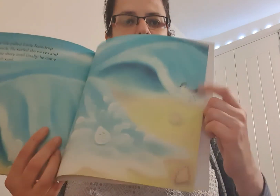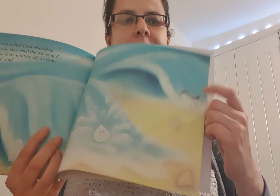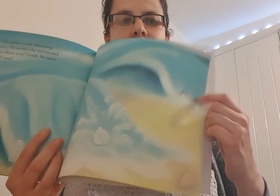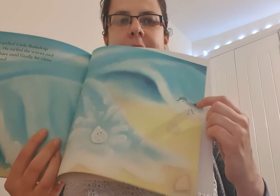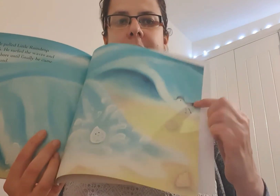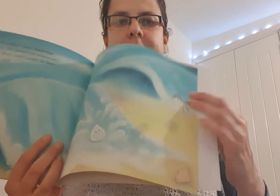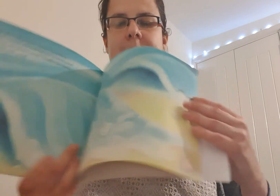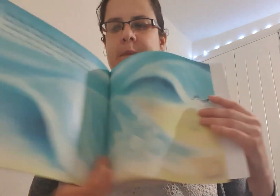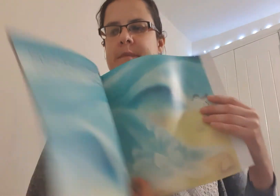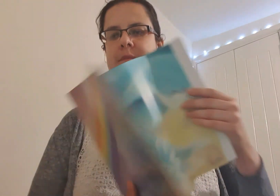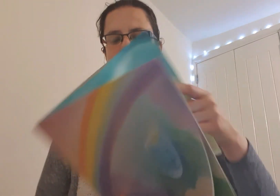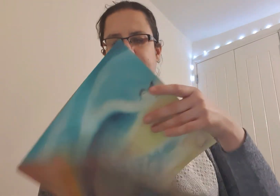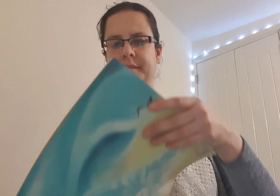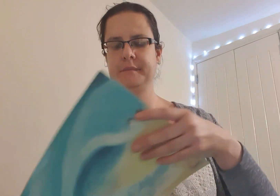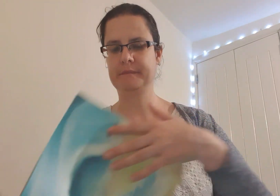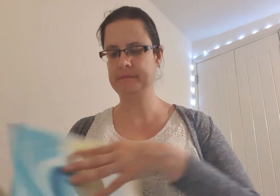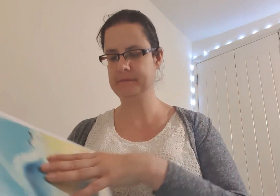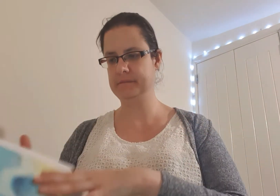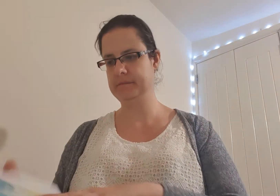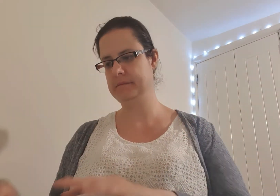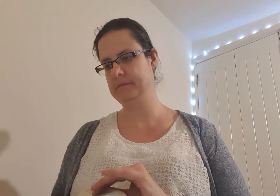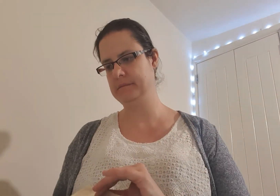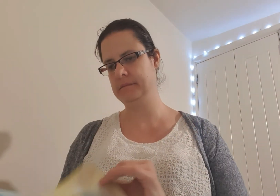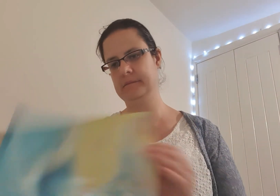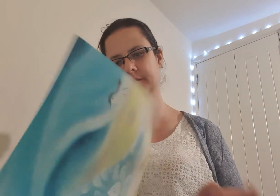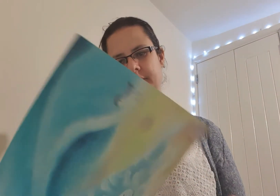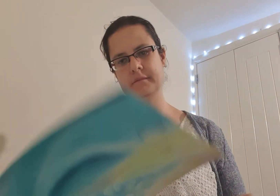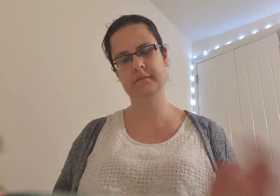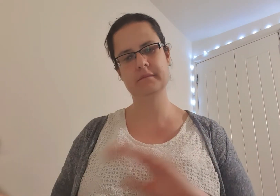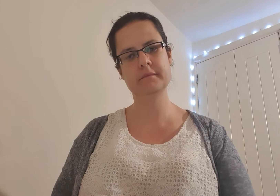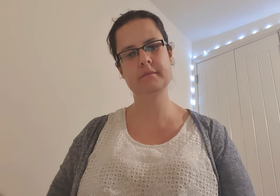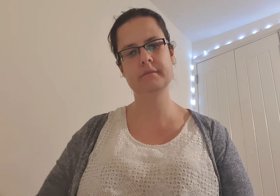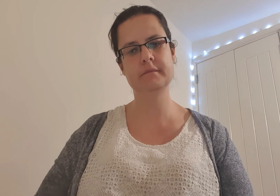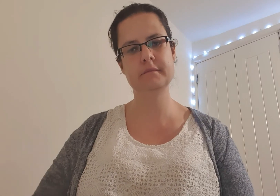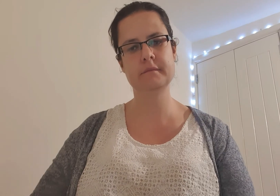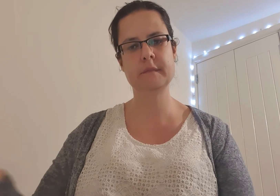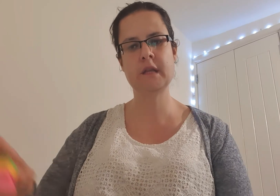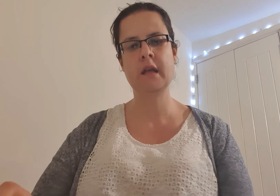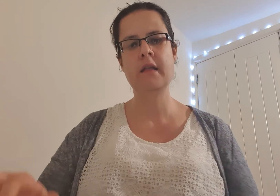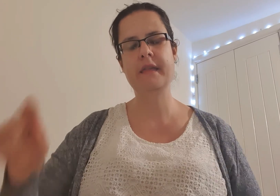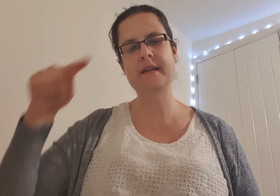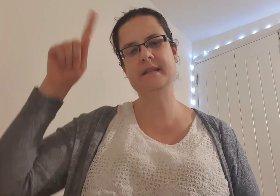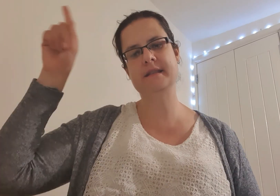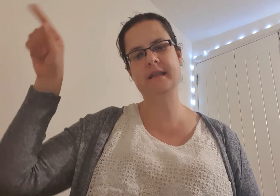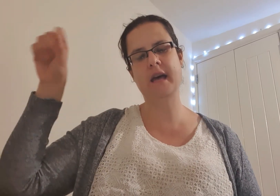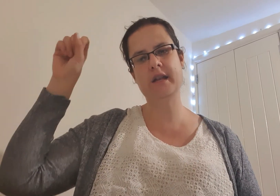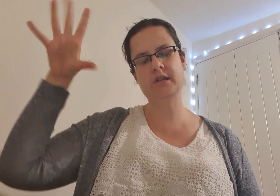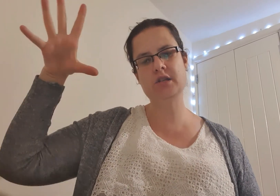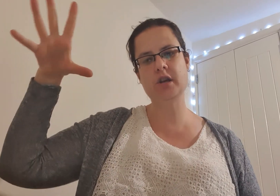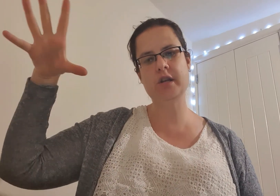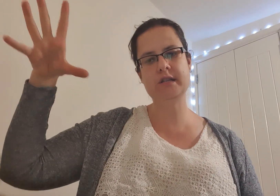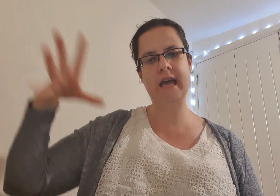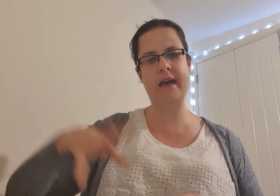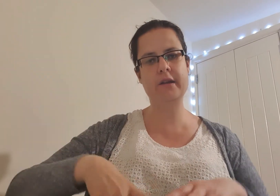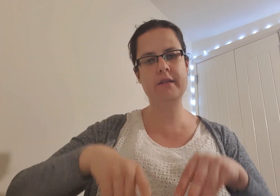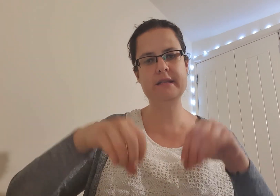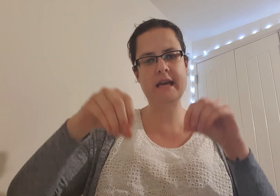Go. The sun shone down on the